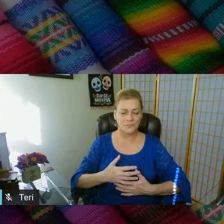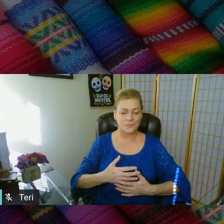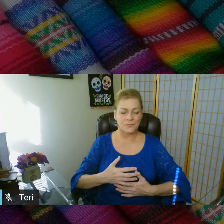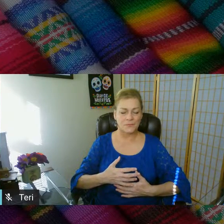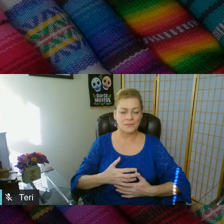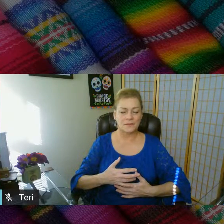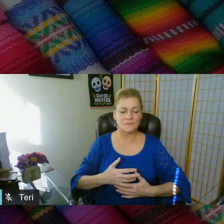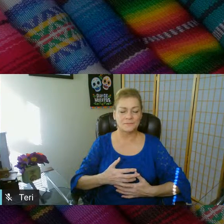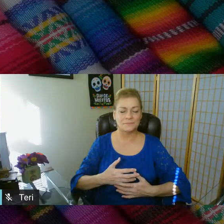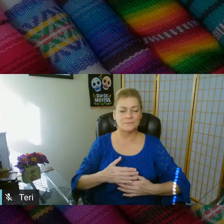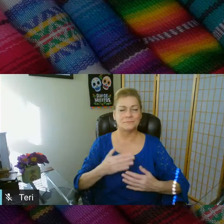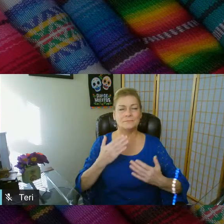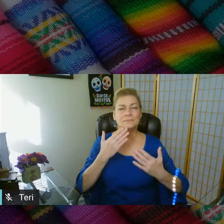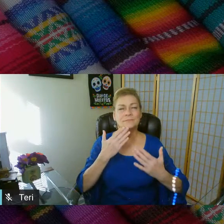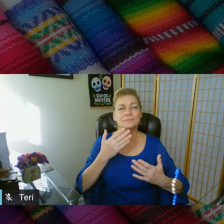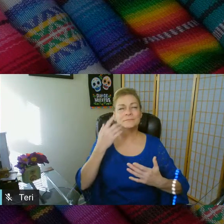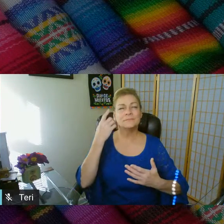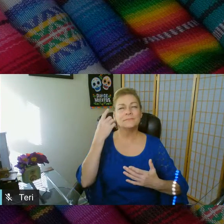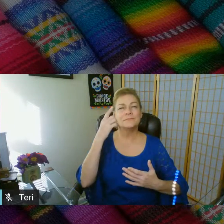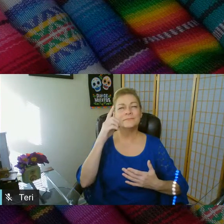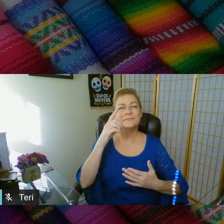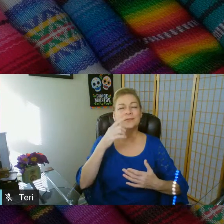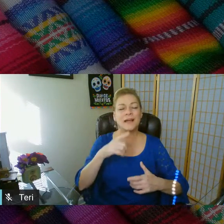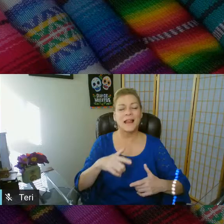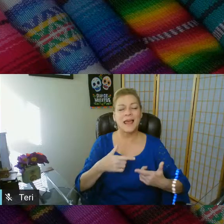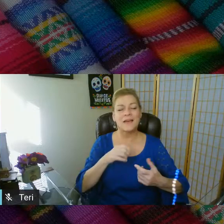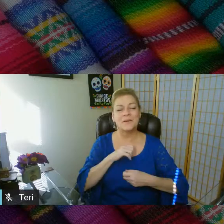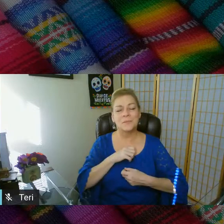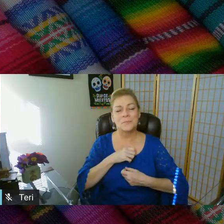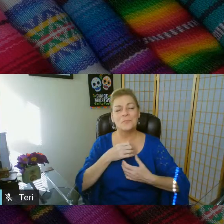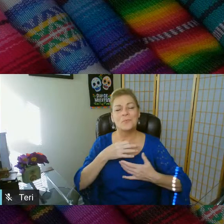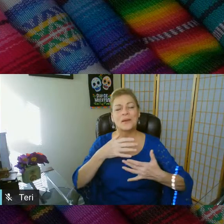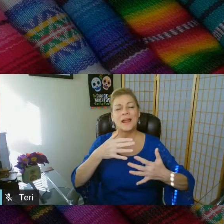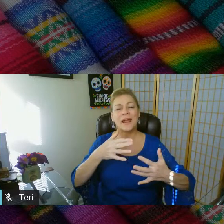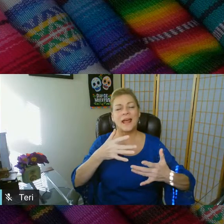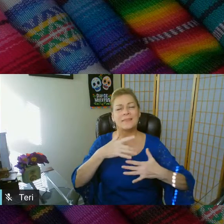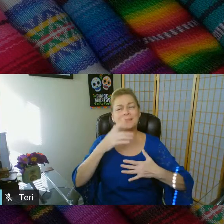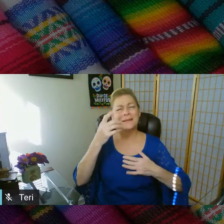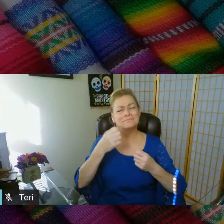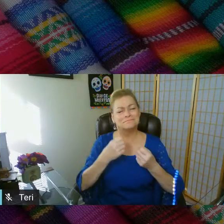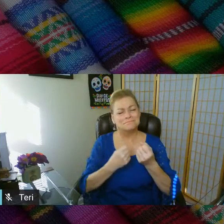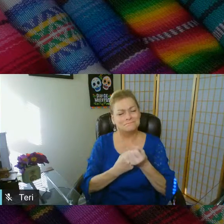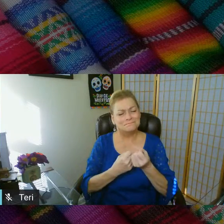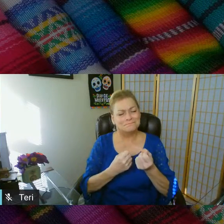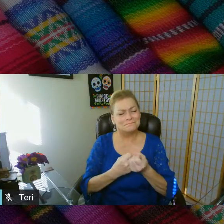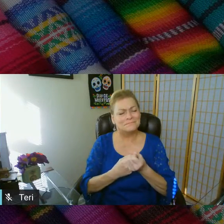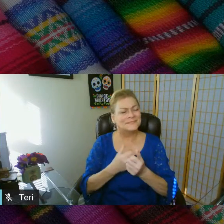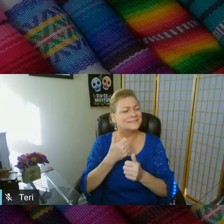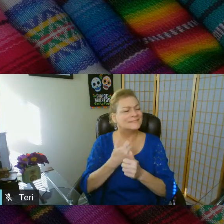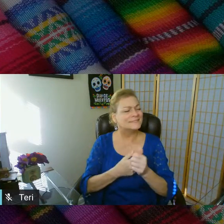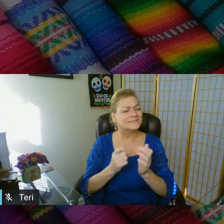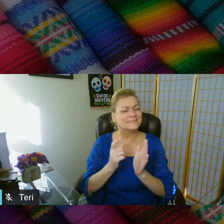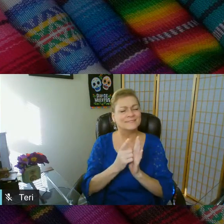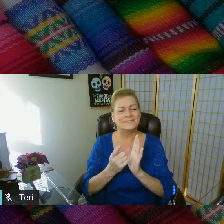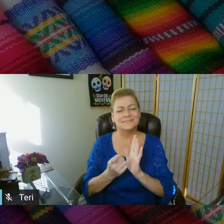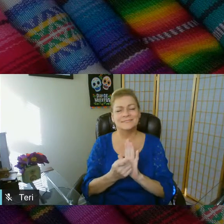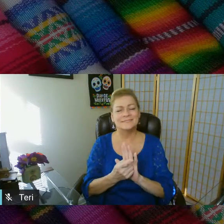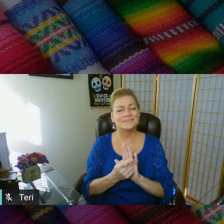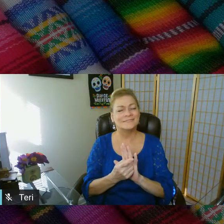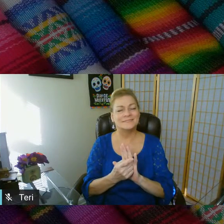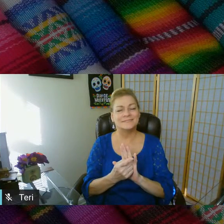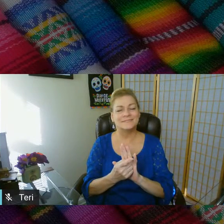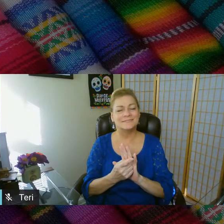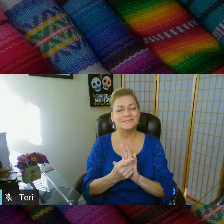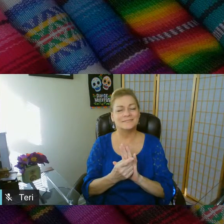We give thanks for the breath of life, which sustains us in each and every moment without our even thinking about it.